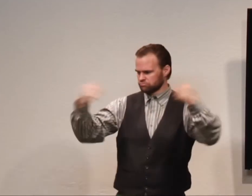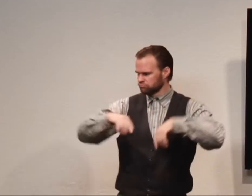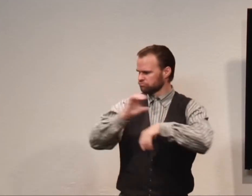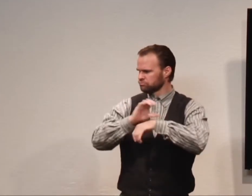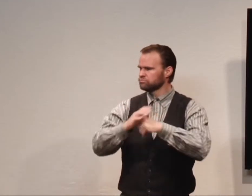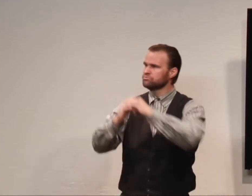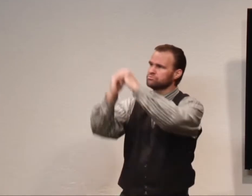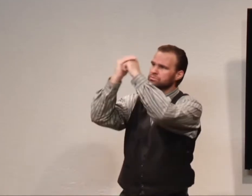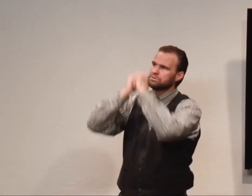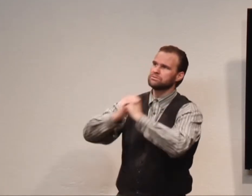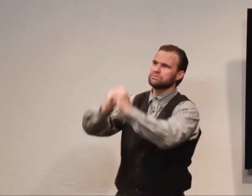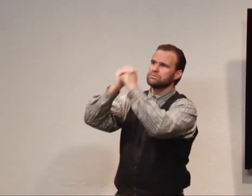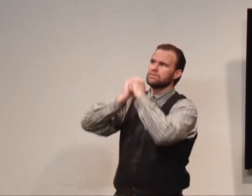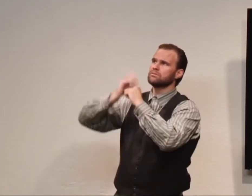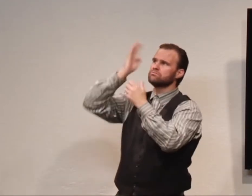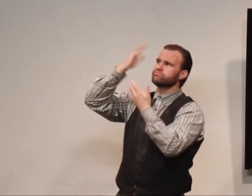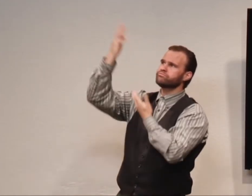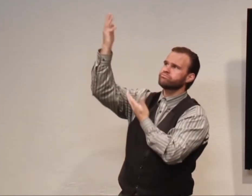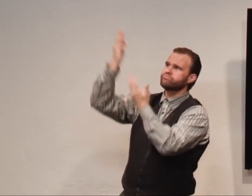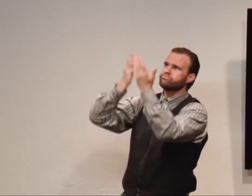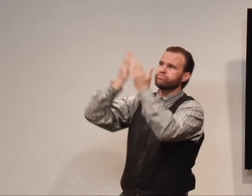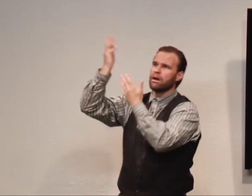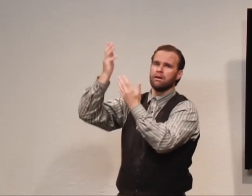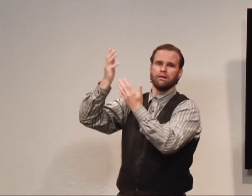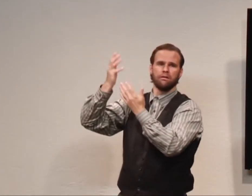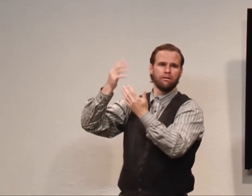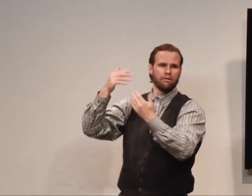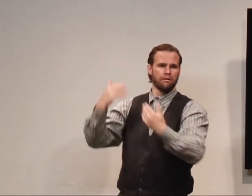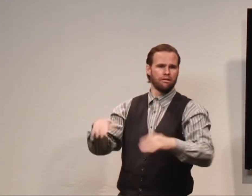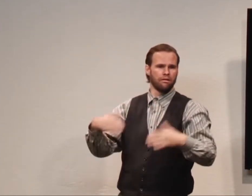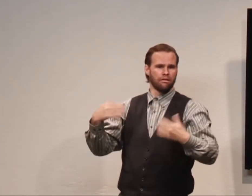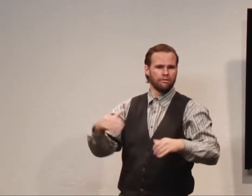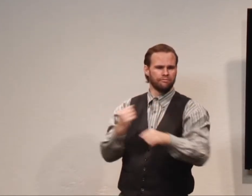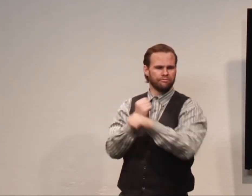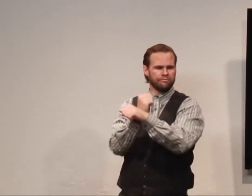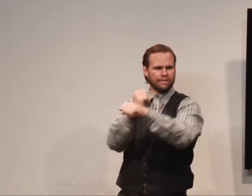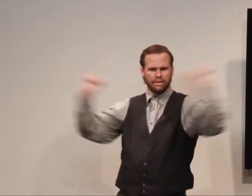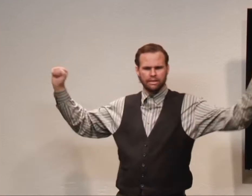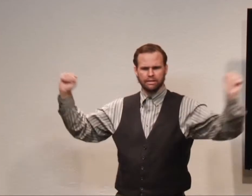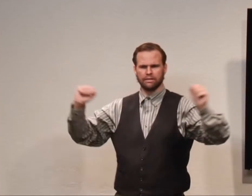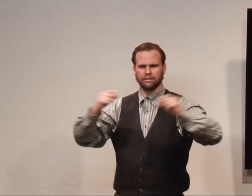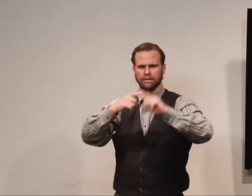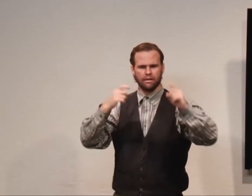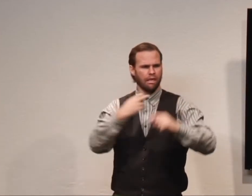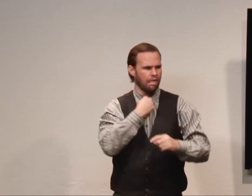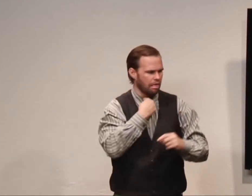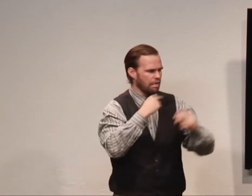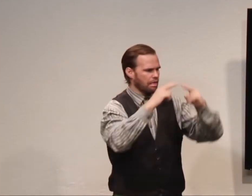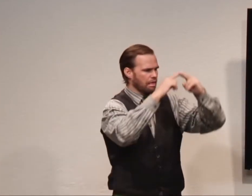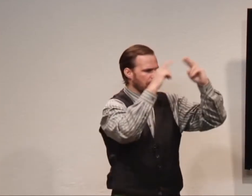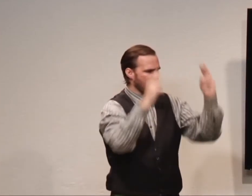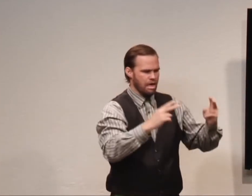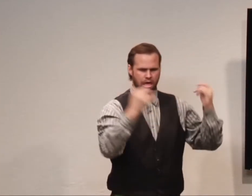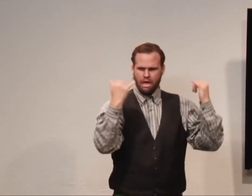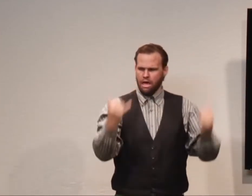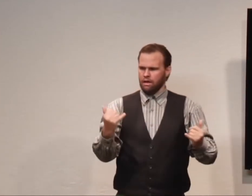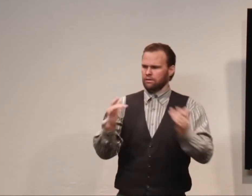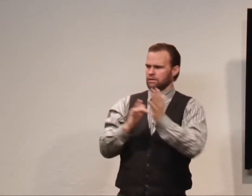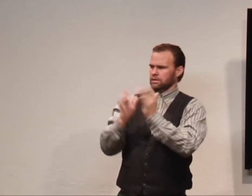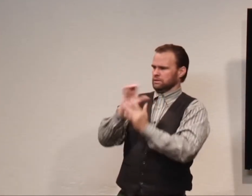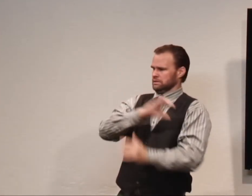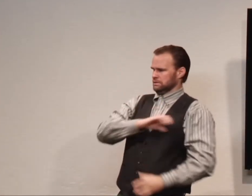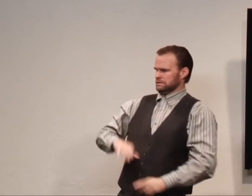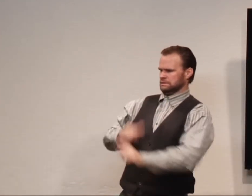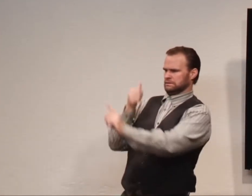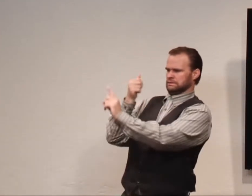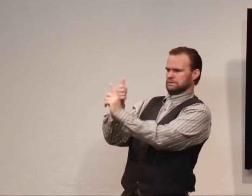we get to be involved. We get to come to church. We get to worship God. We get to have personal fellowship with God. It's so much freedom versus the